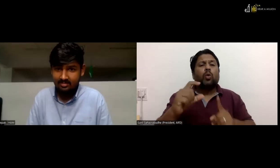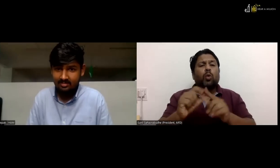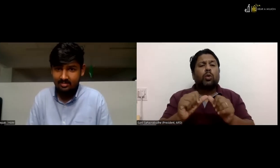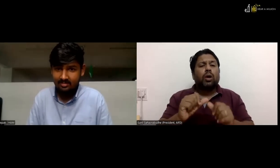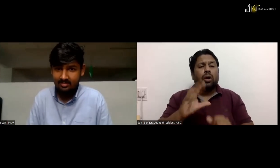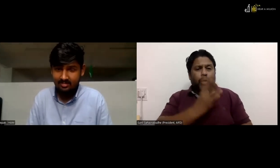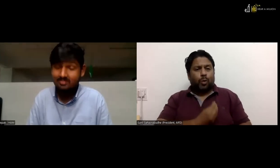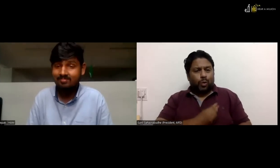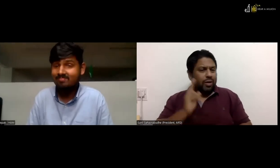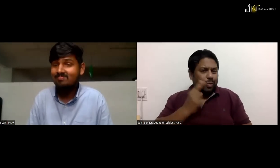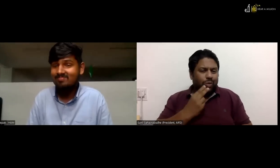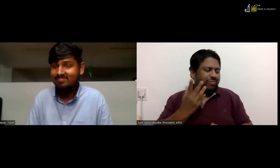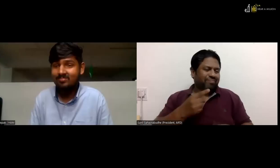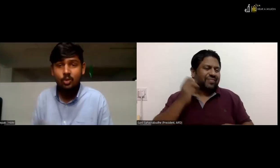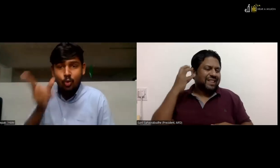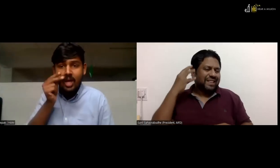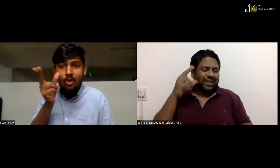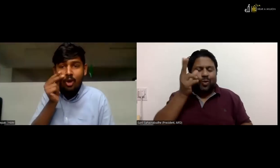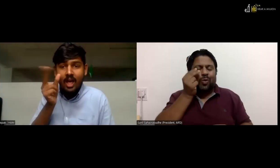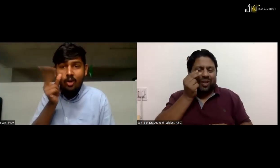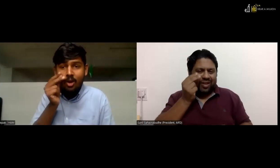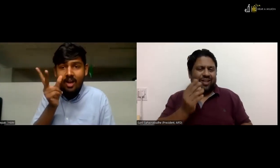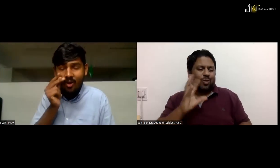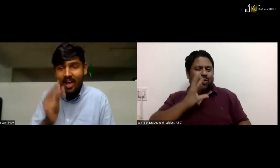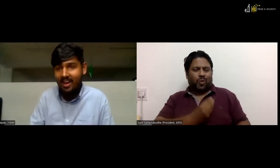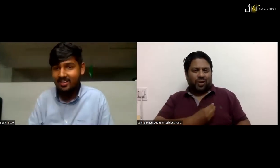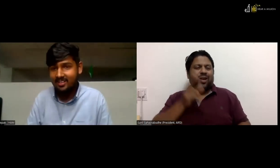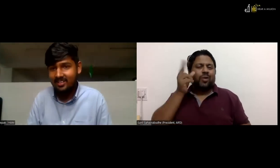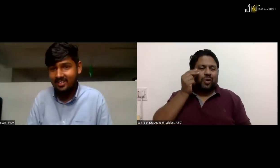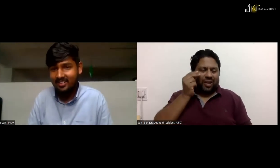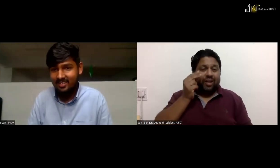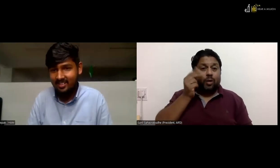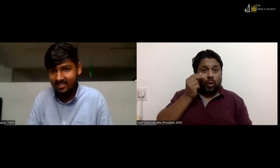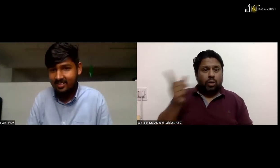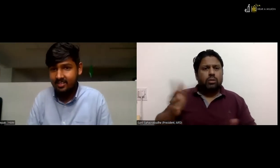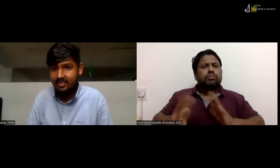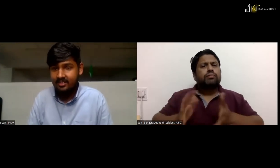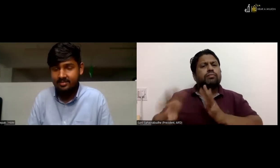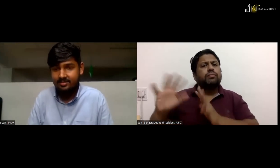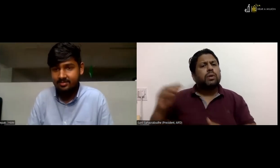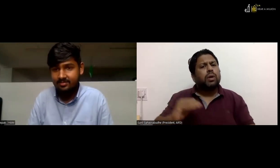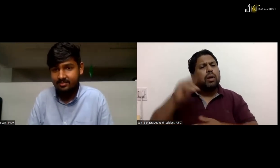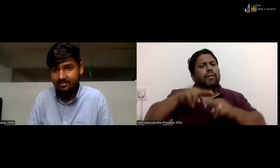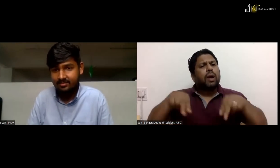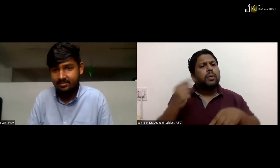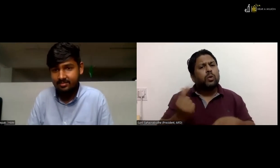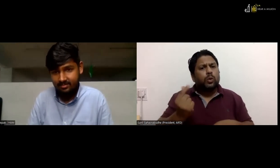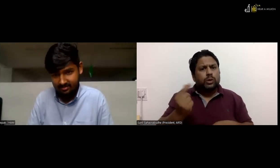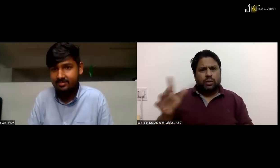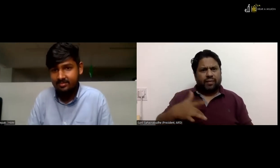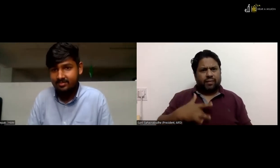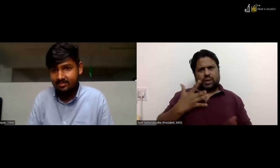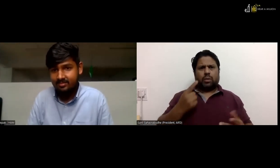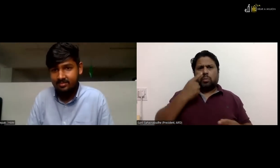deaf child or anyone. For example, the codas, or sorry, this is the sign name for the